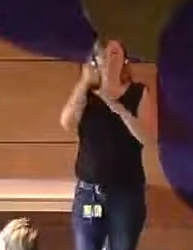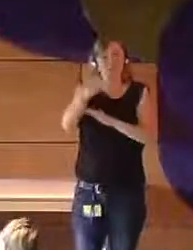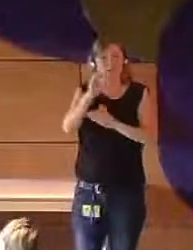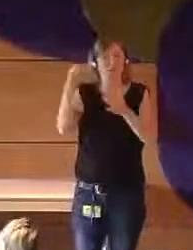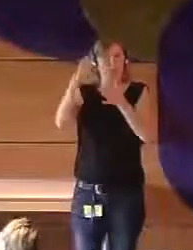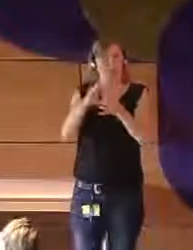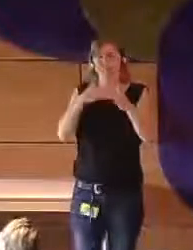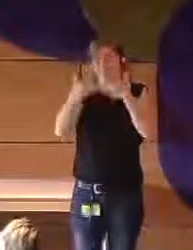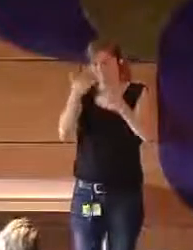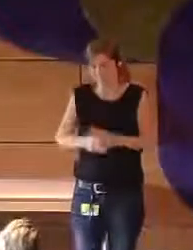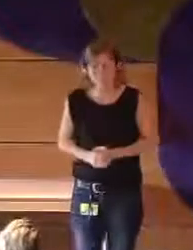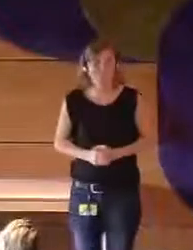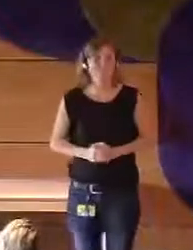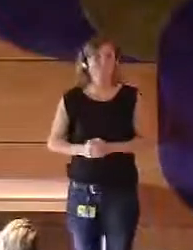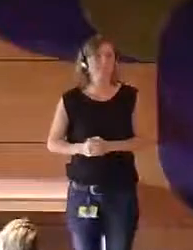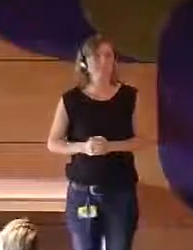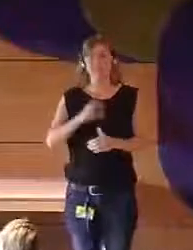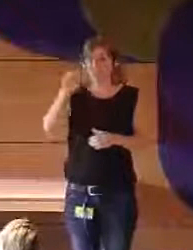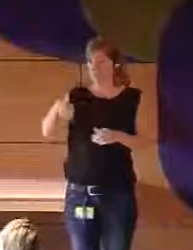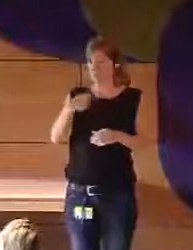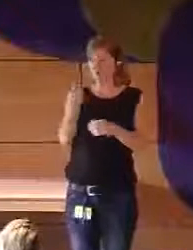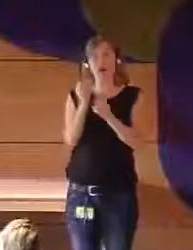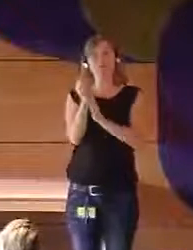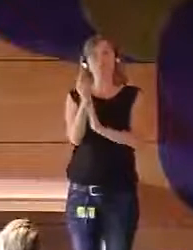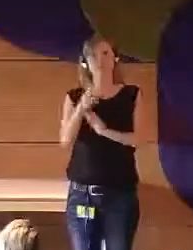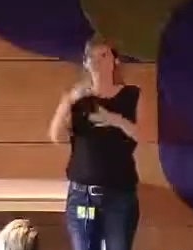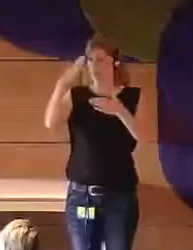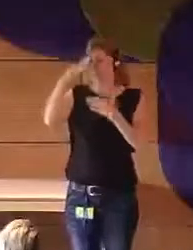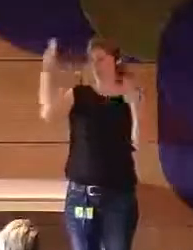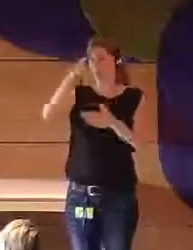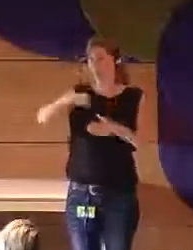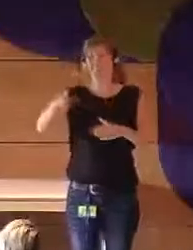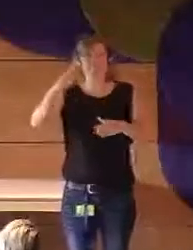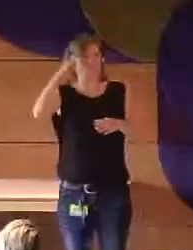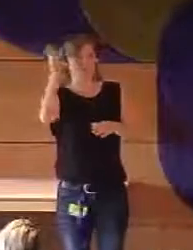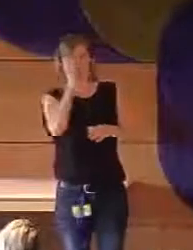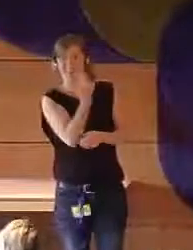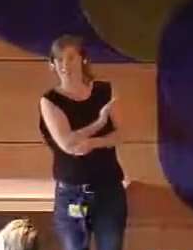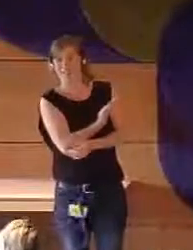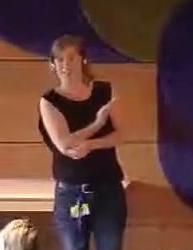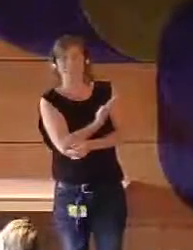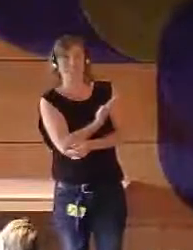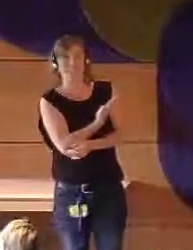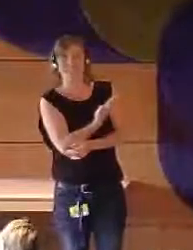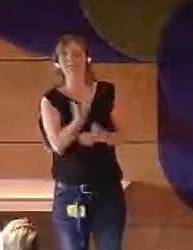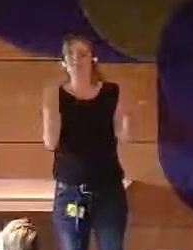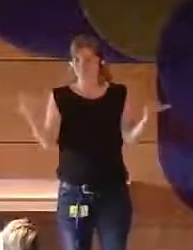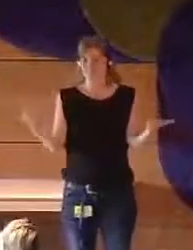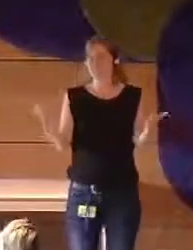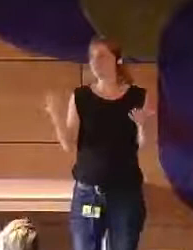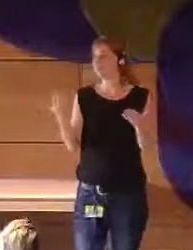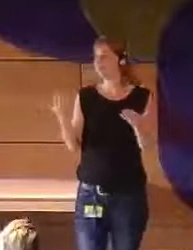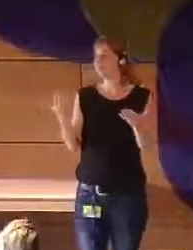We've got some famous people. Everyone knows who this is, do they? Thank you. William Shakespeare.